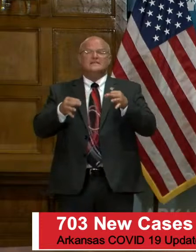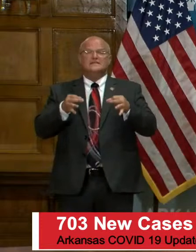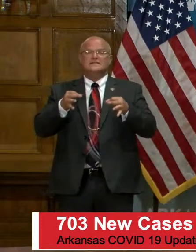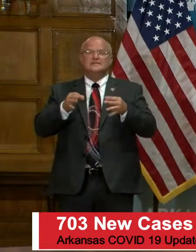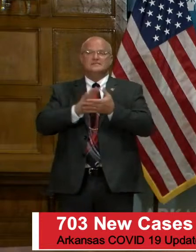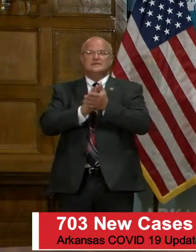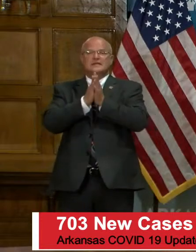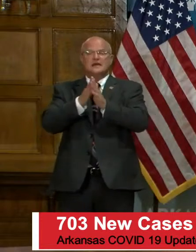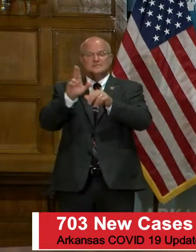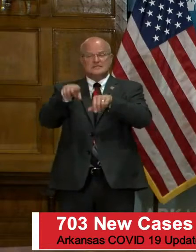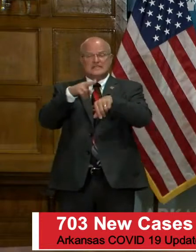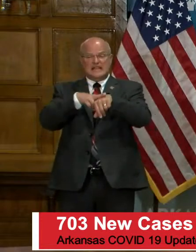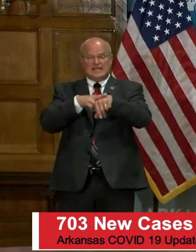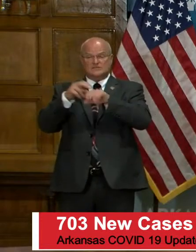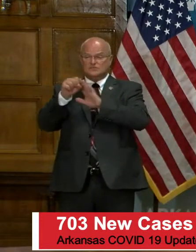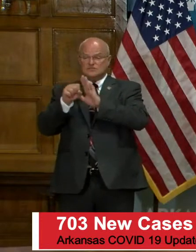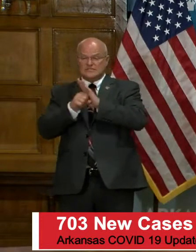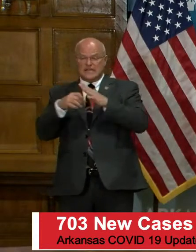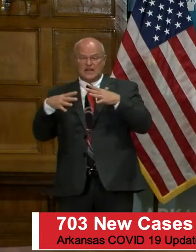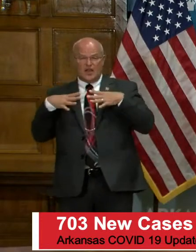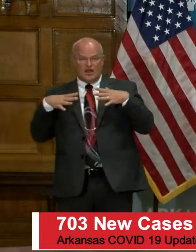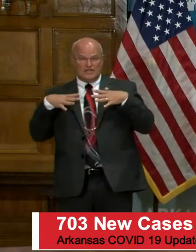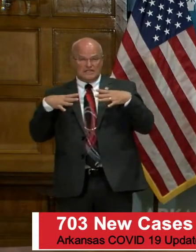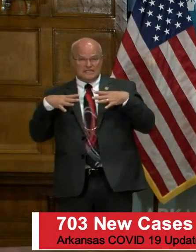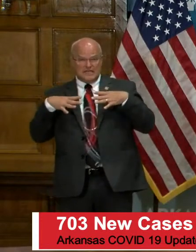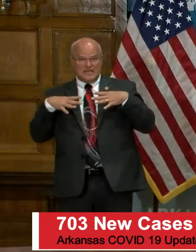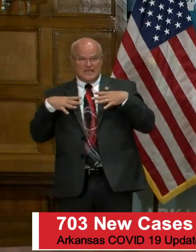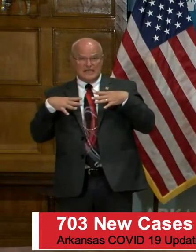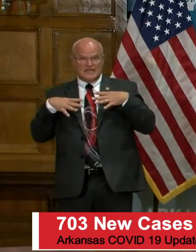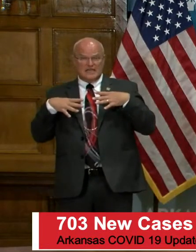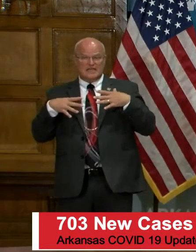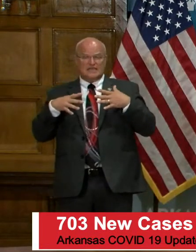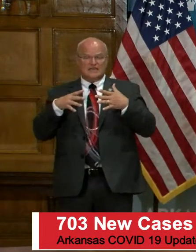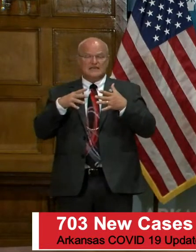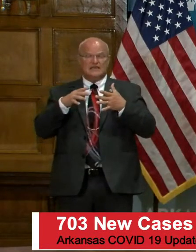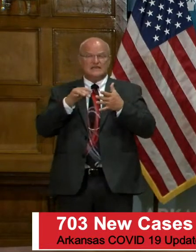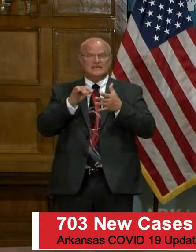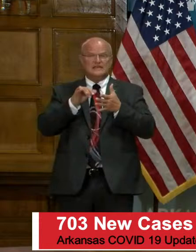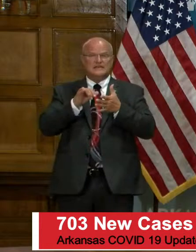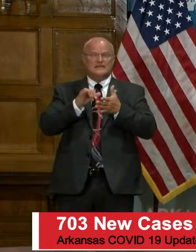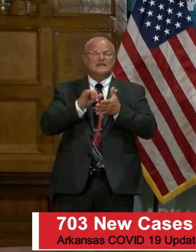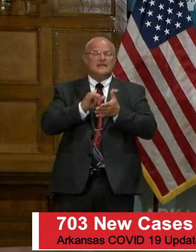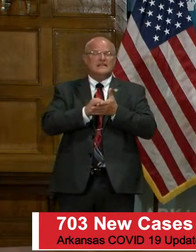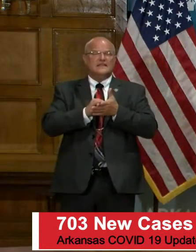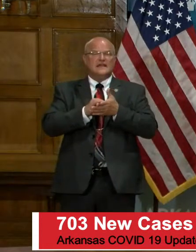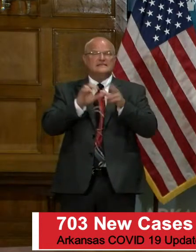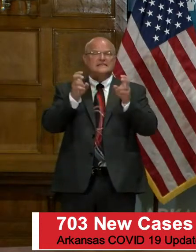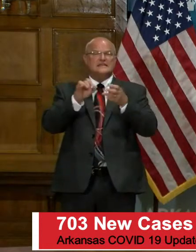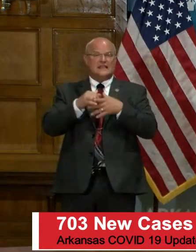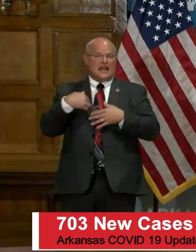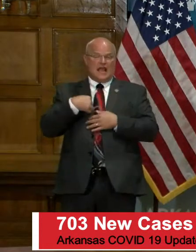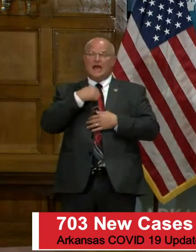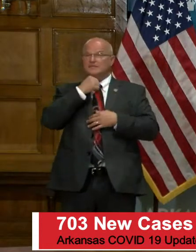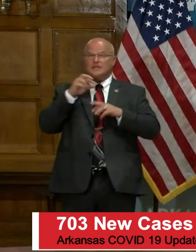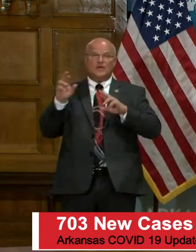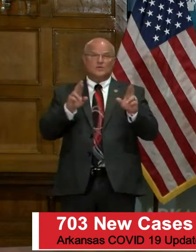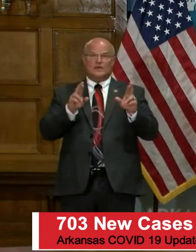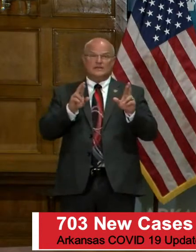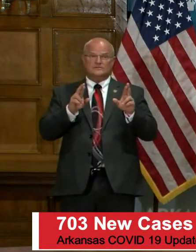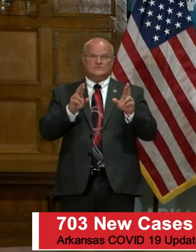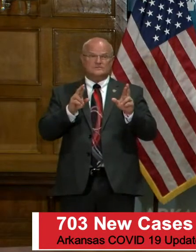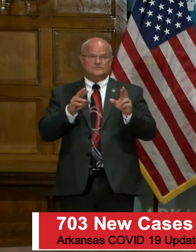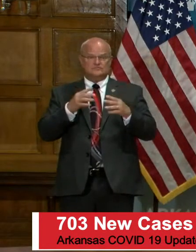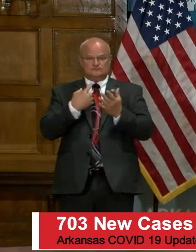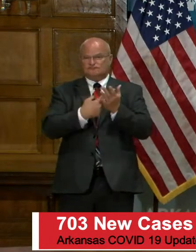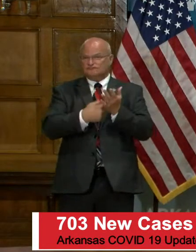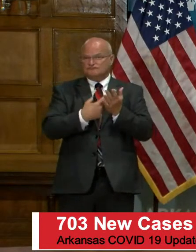a national or state holiday, that's an issue that I'm not ready to embrace